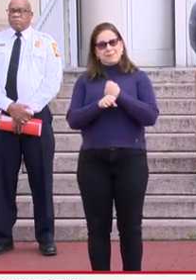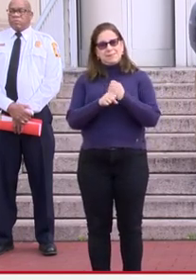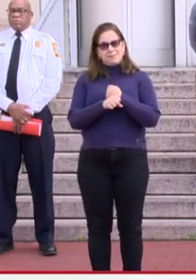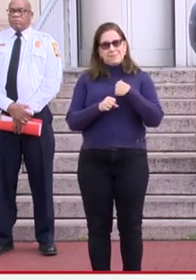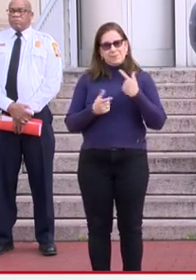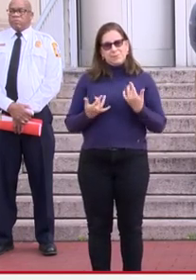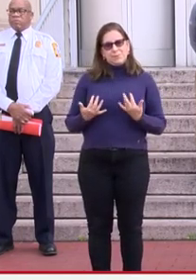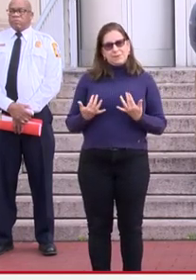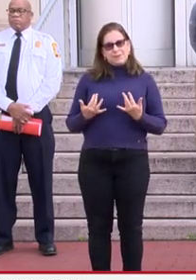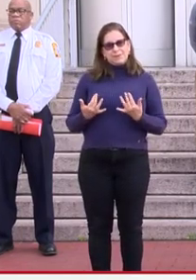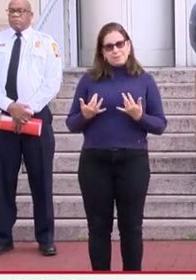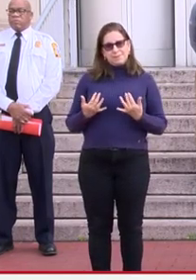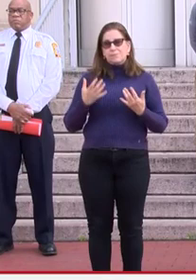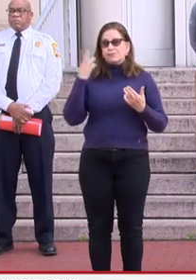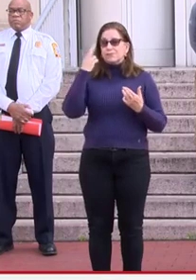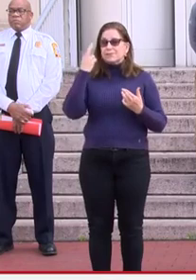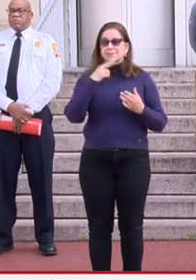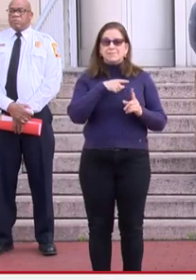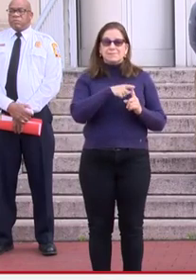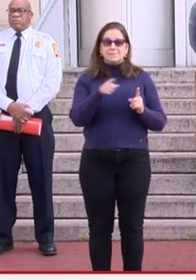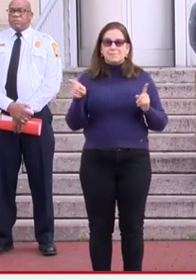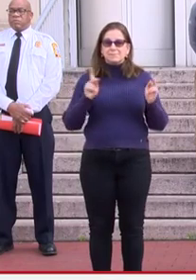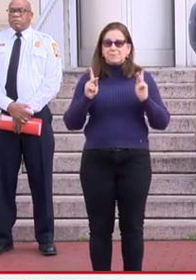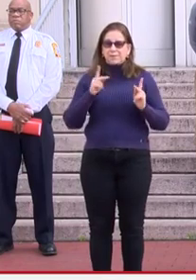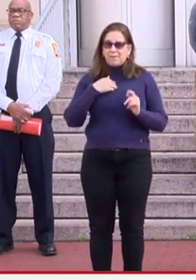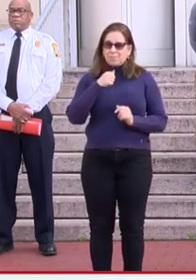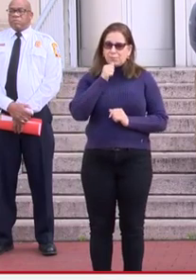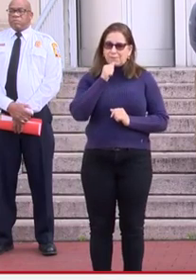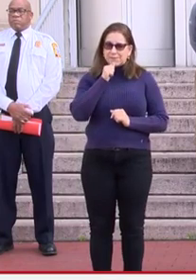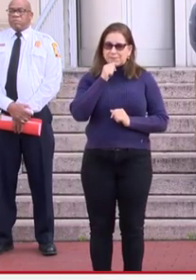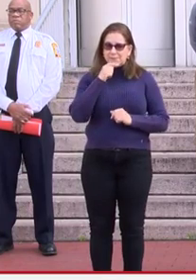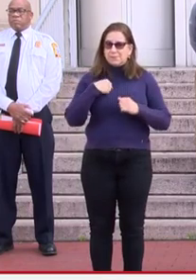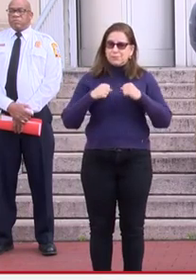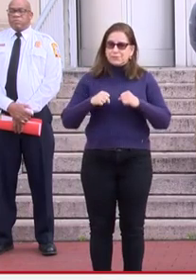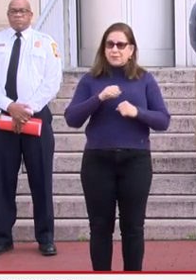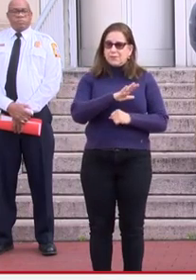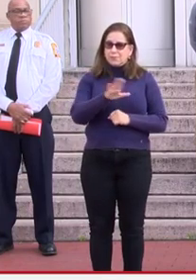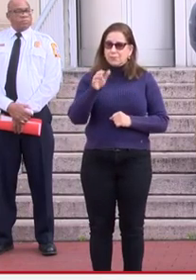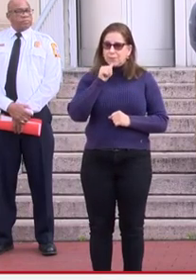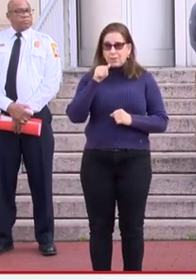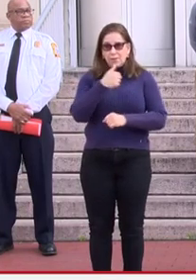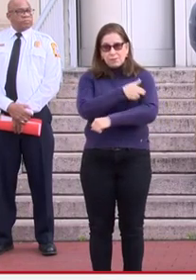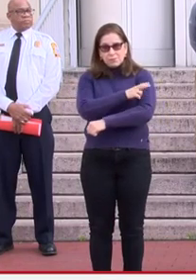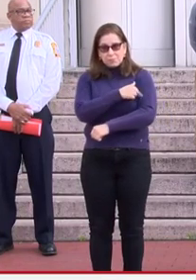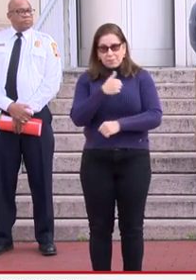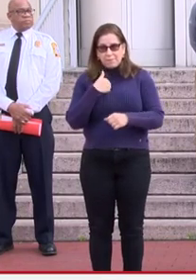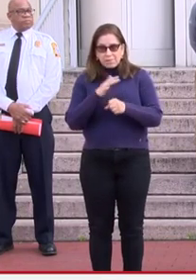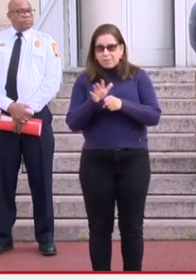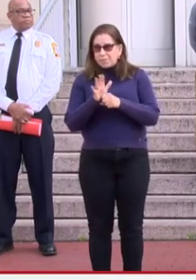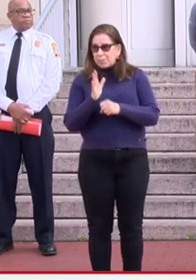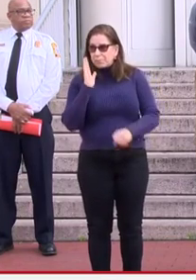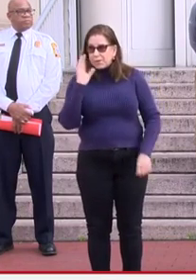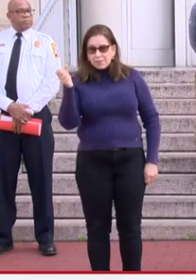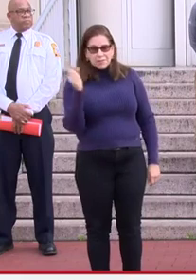last question about hospital bed capacity. I'm wondering, are you concerned about that, and what options are available as more